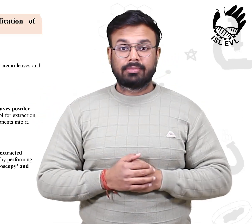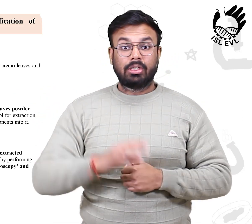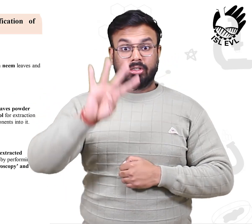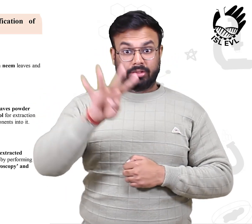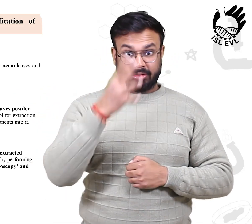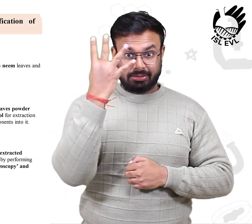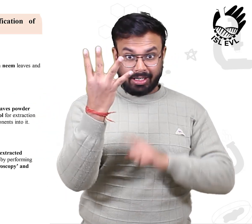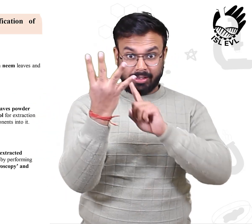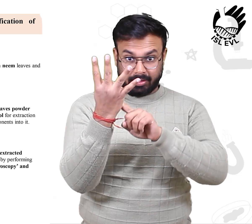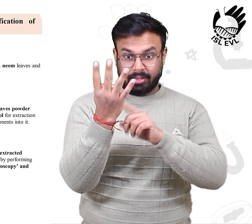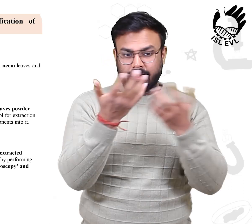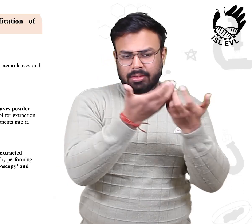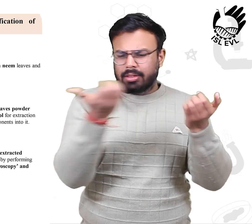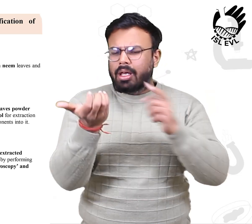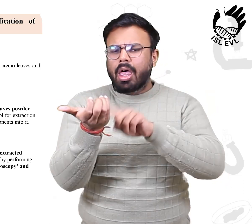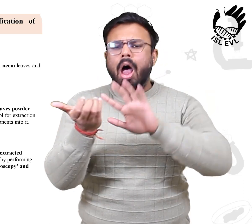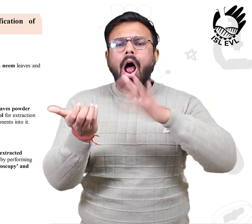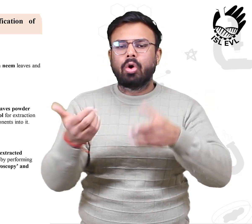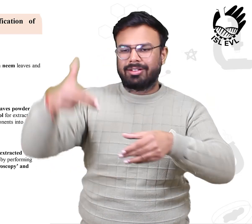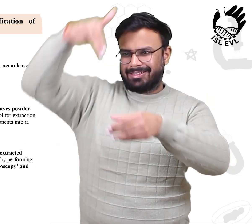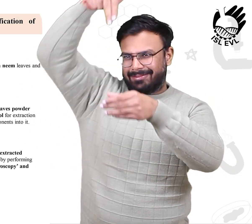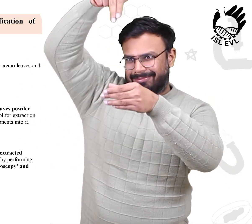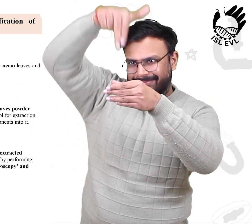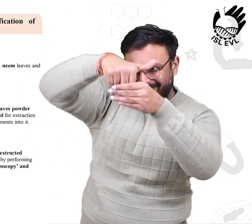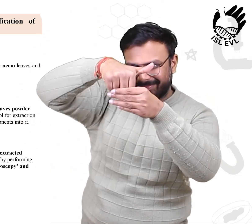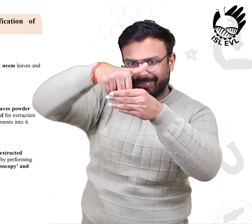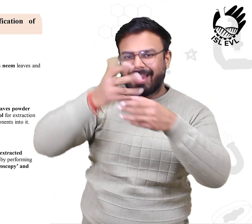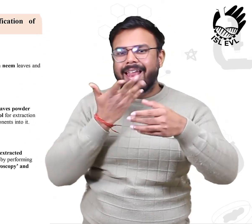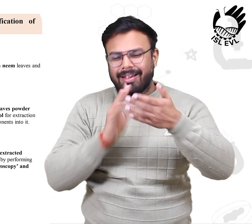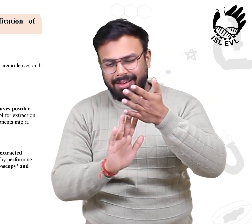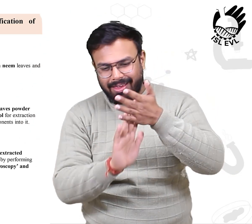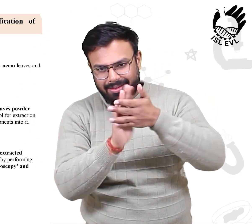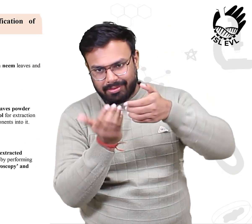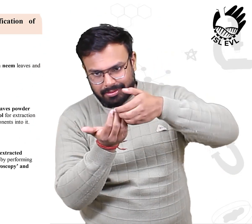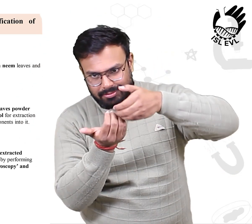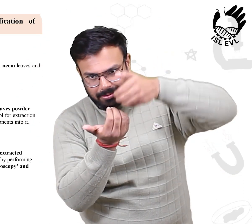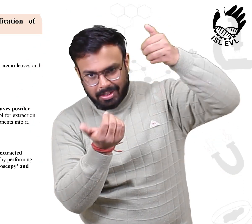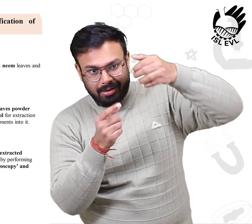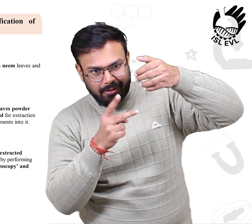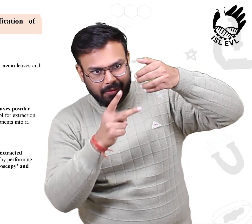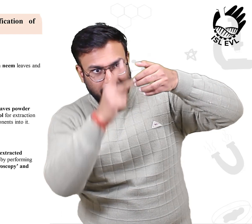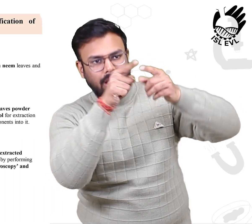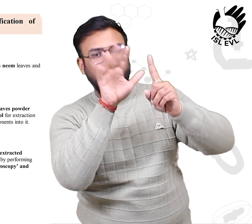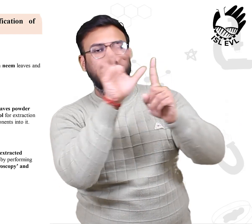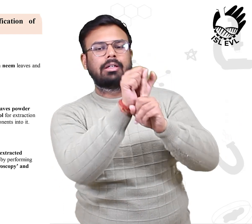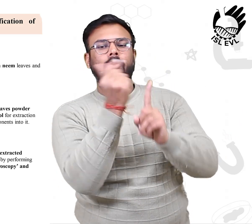of leaf components into it. Fourth, isolated the extracted components by